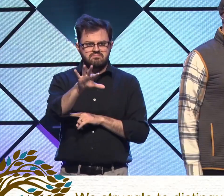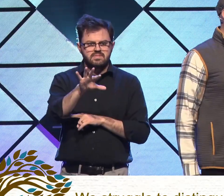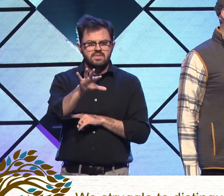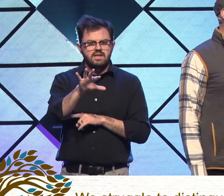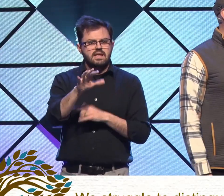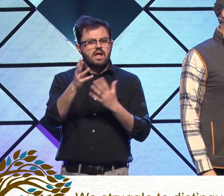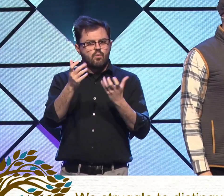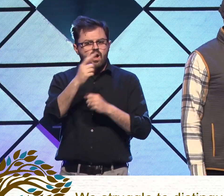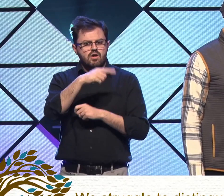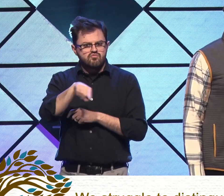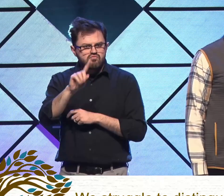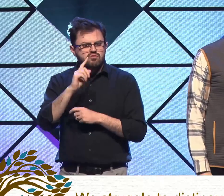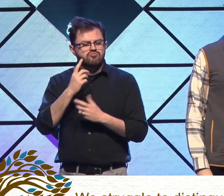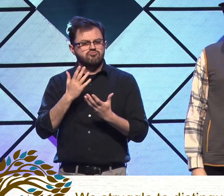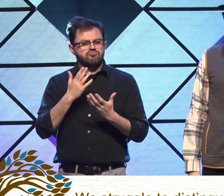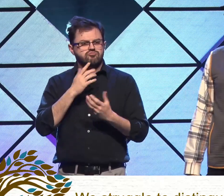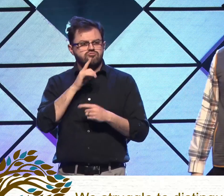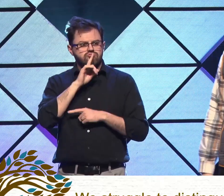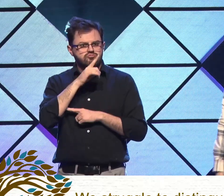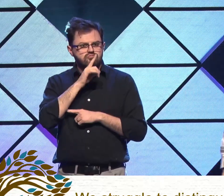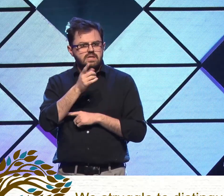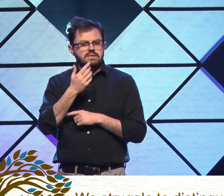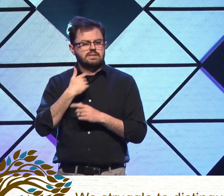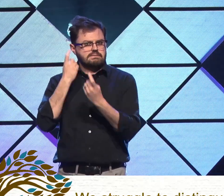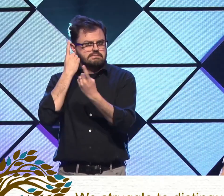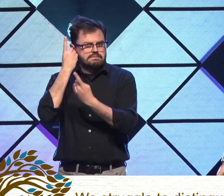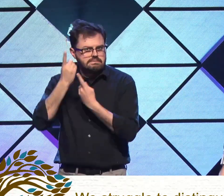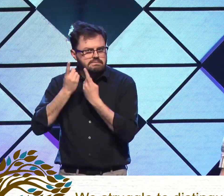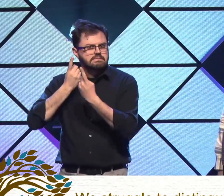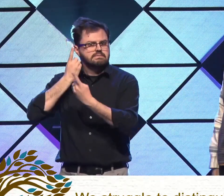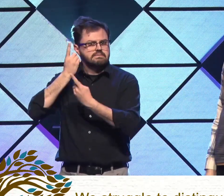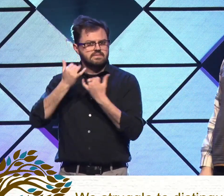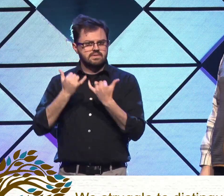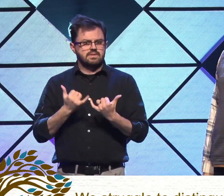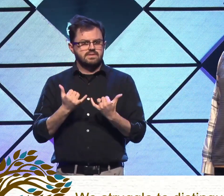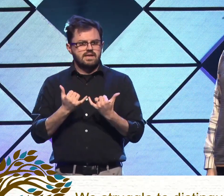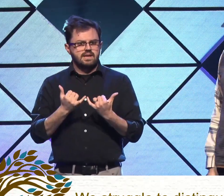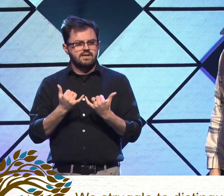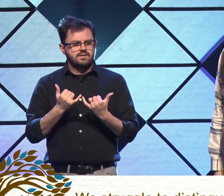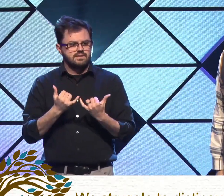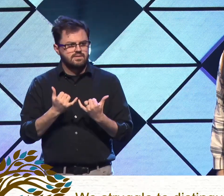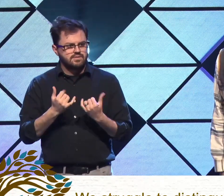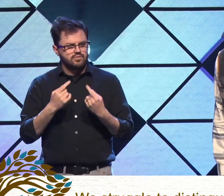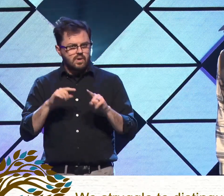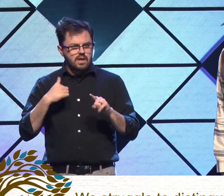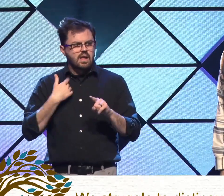today. Because today, as we chat and talk, and by that I mean as I talk at you,